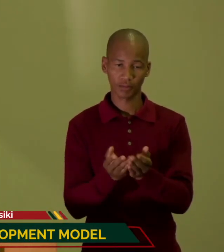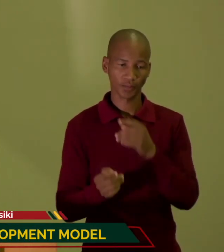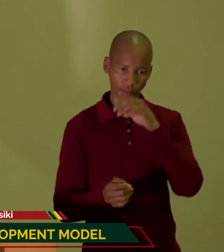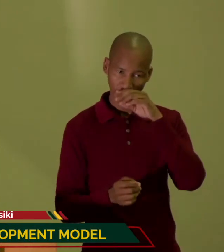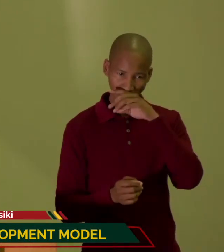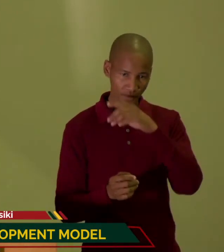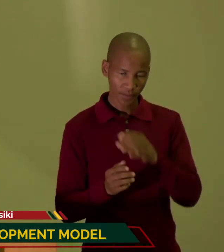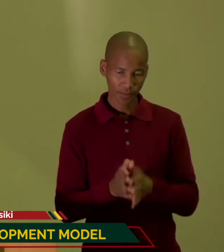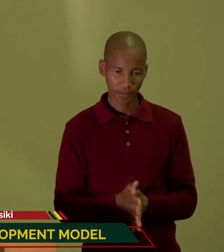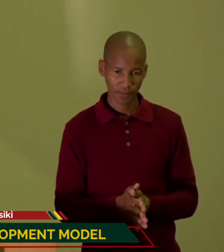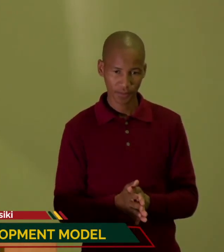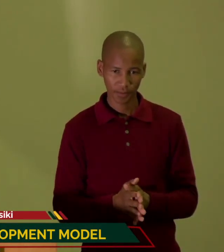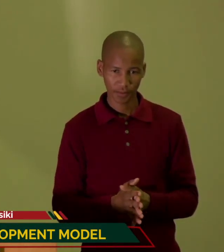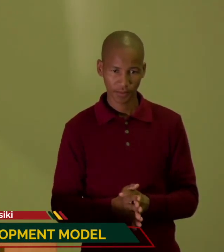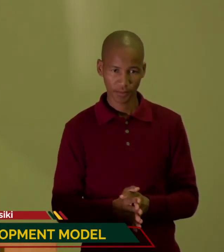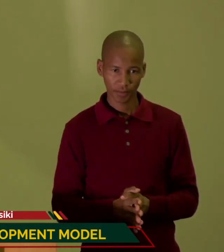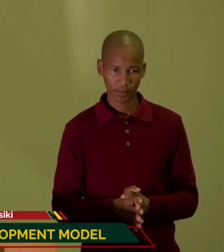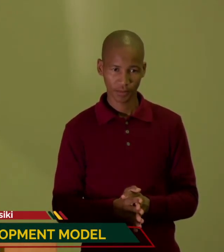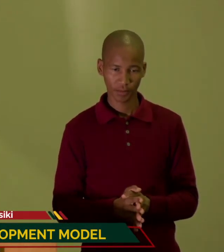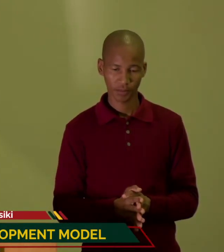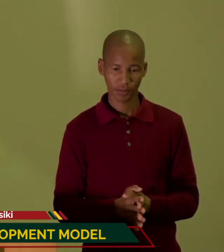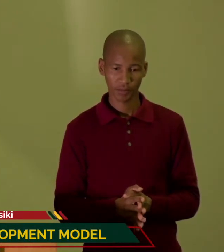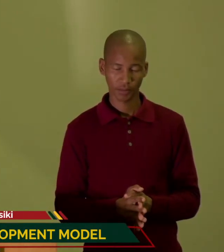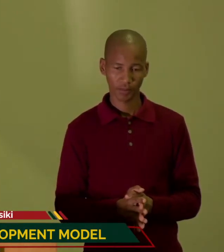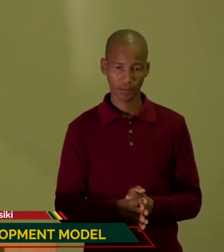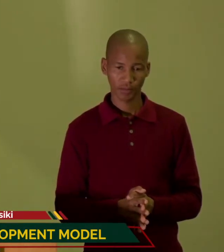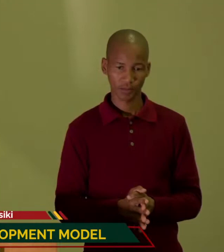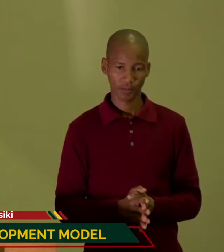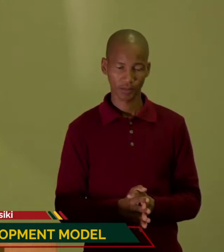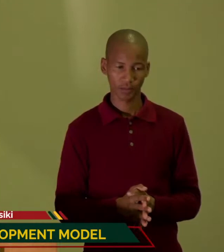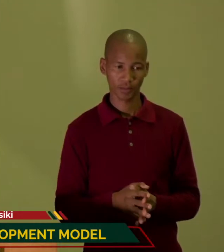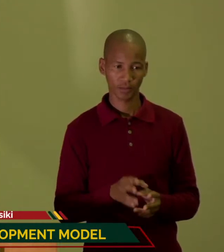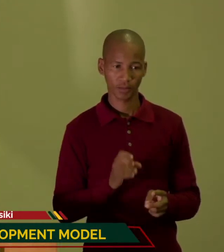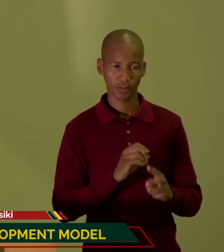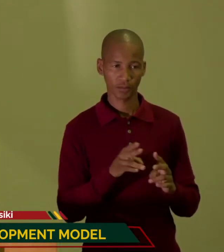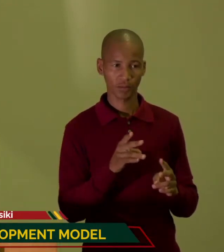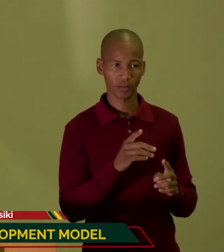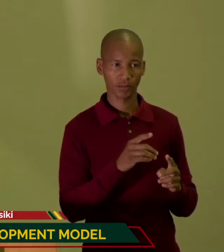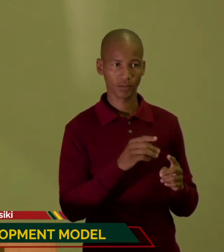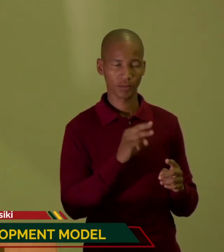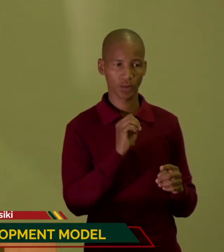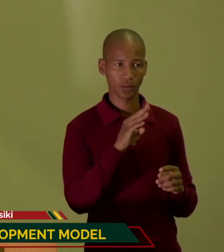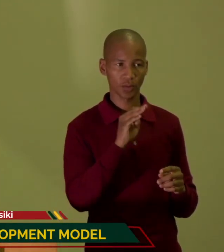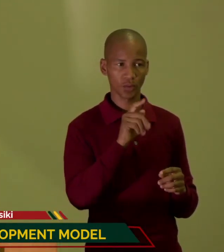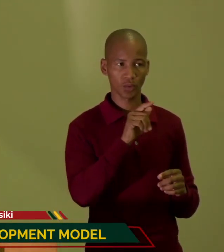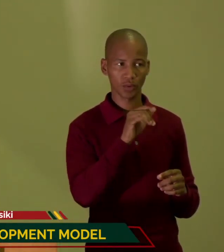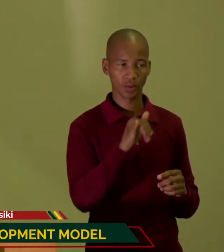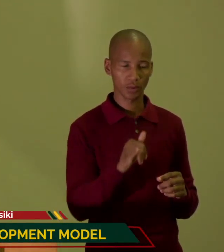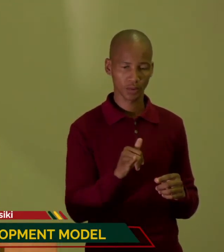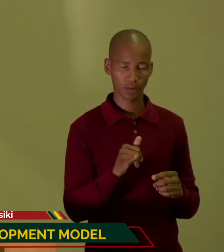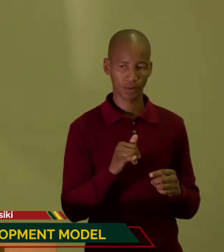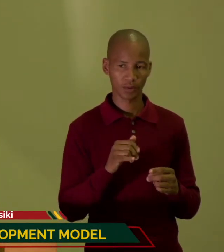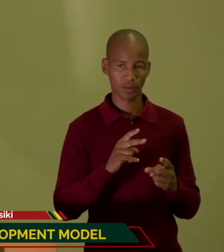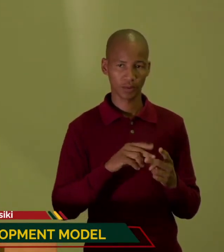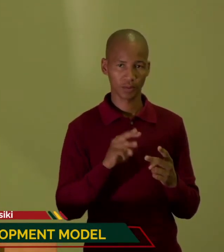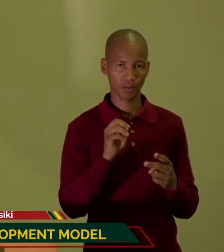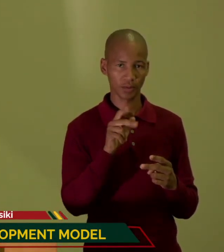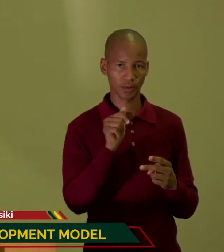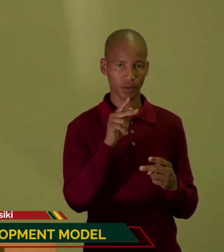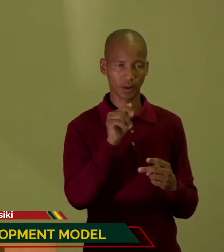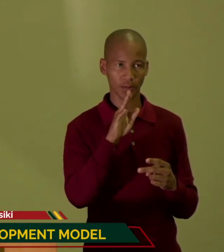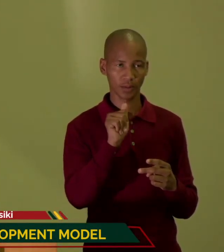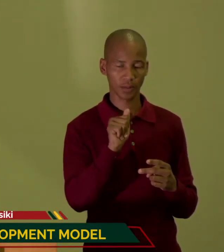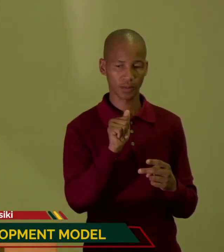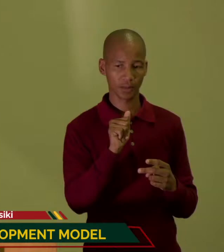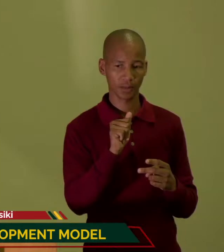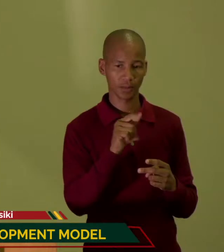destinations which include Mbuyi, Msikaba, Mkhambathi, which is an